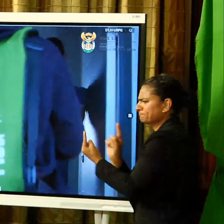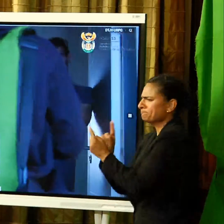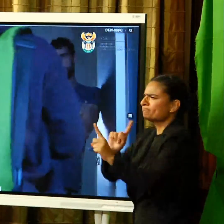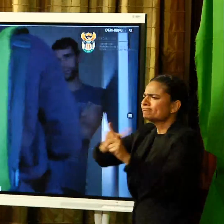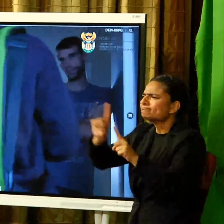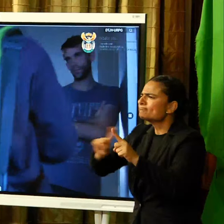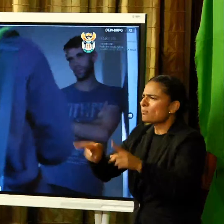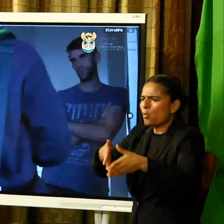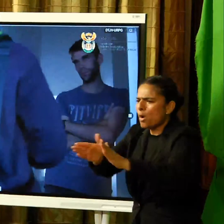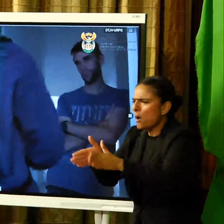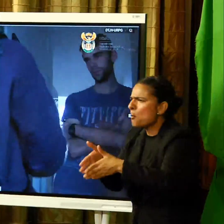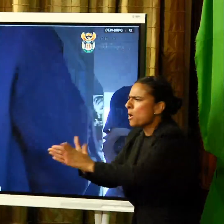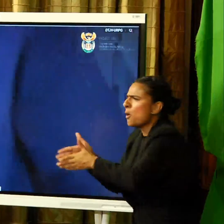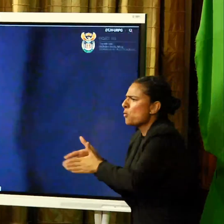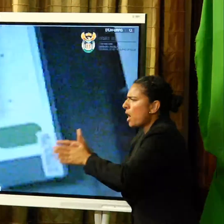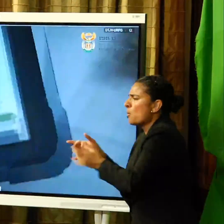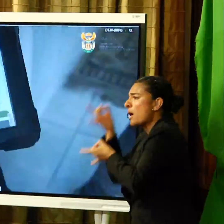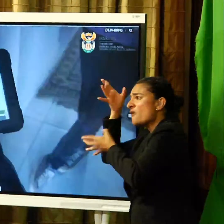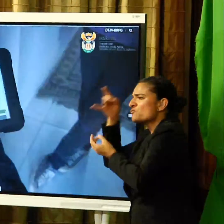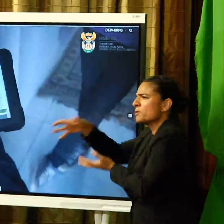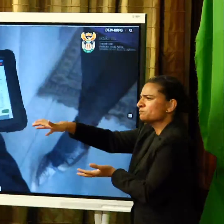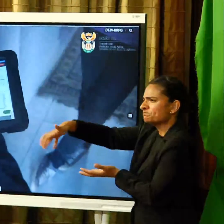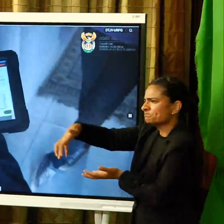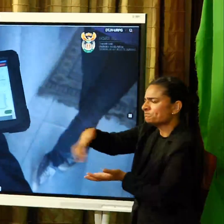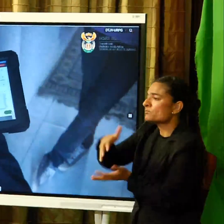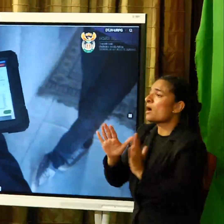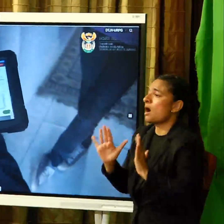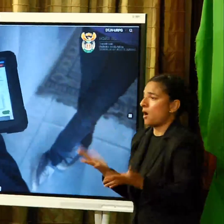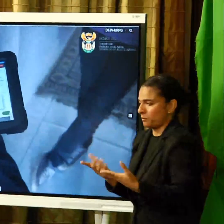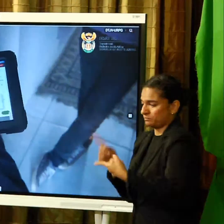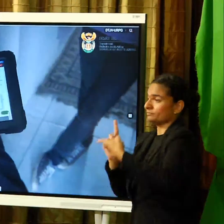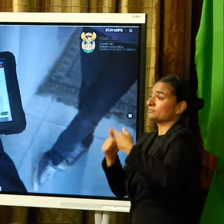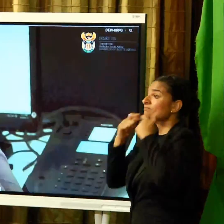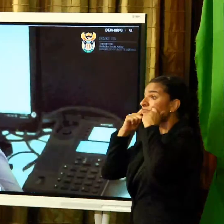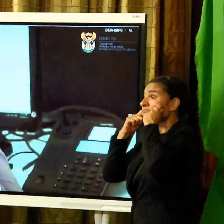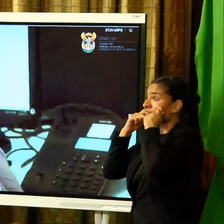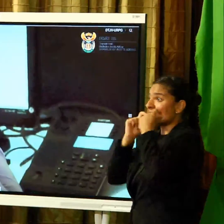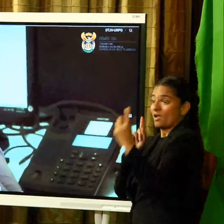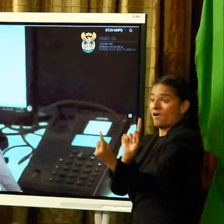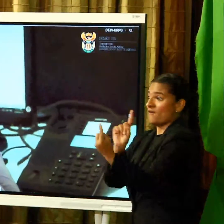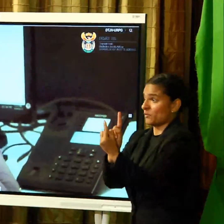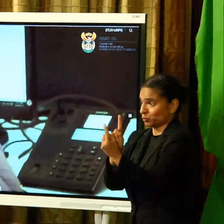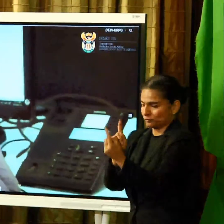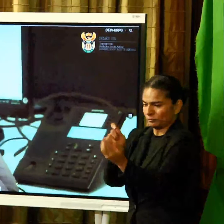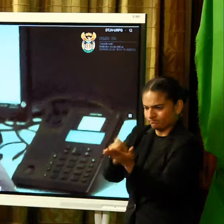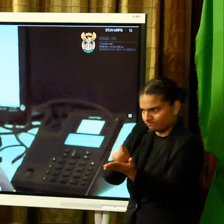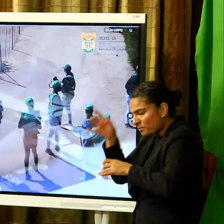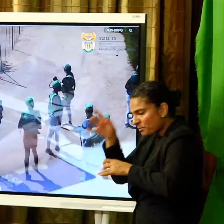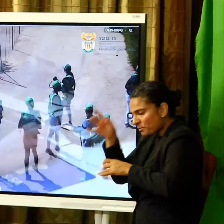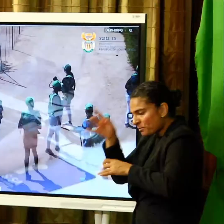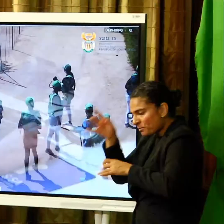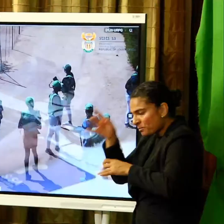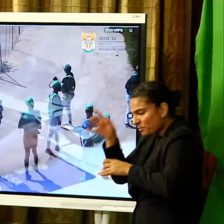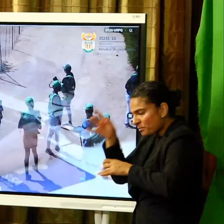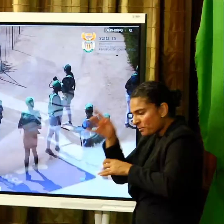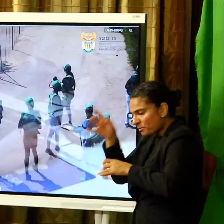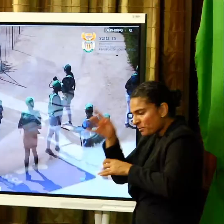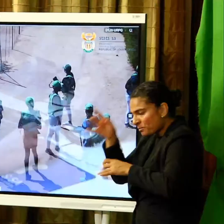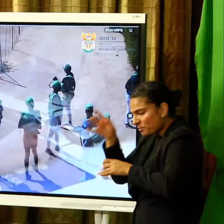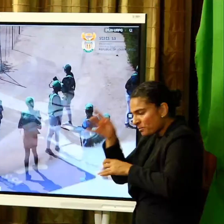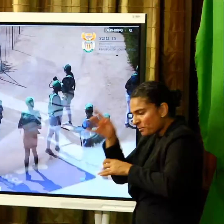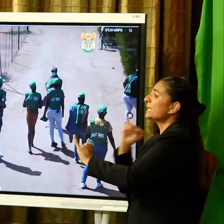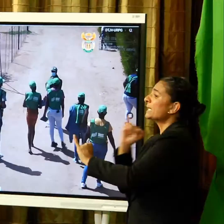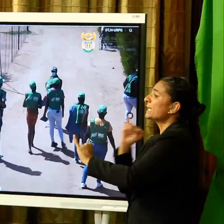from respondents. These were face-to-face interviews, telephonic interviews. 100,000